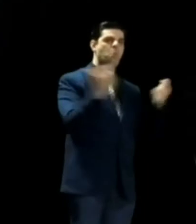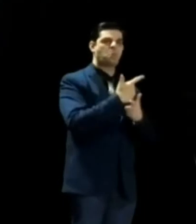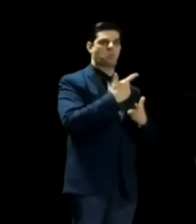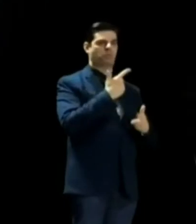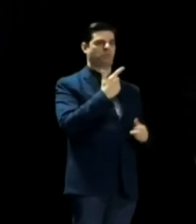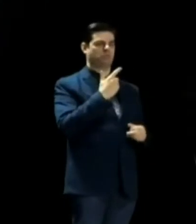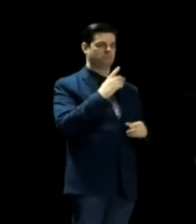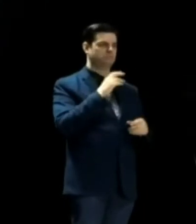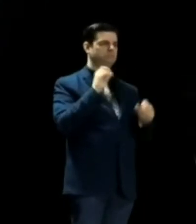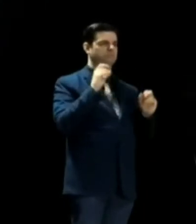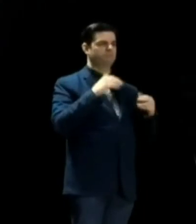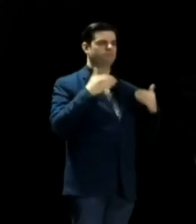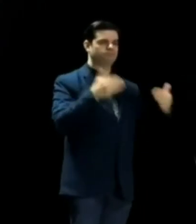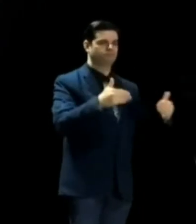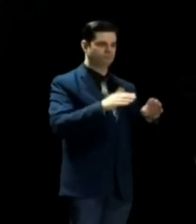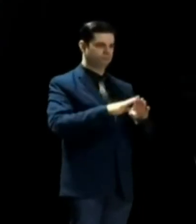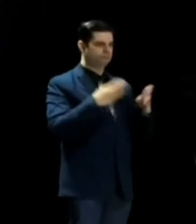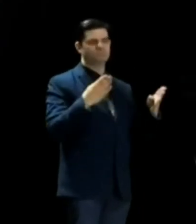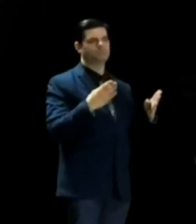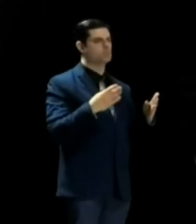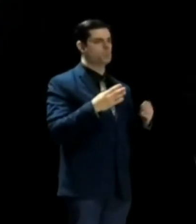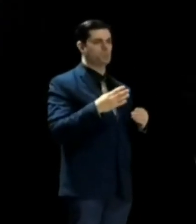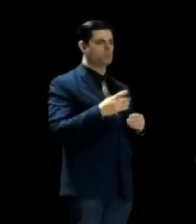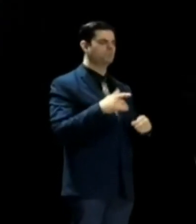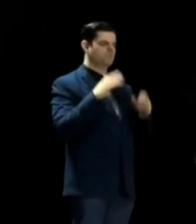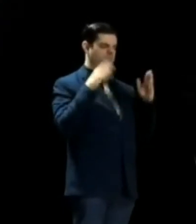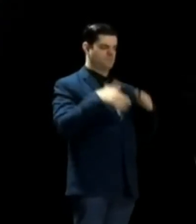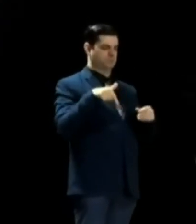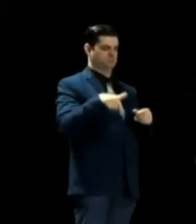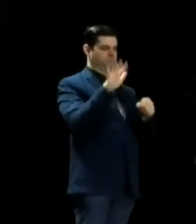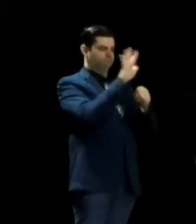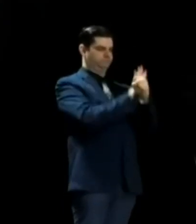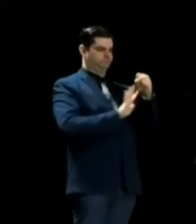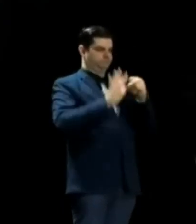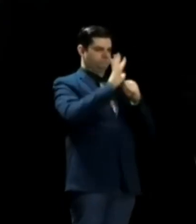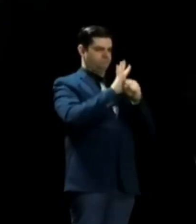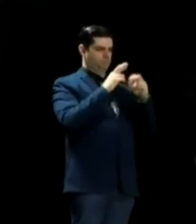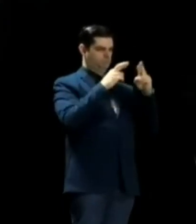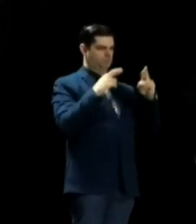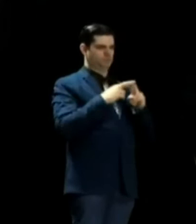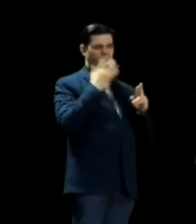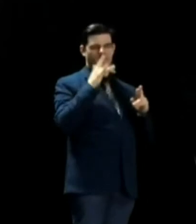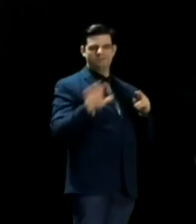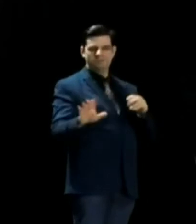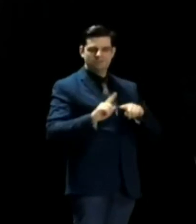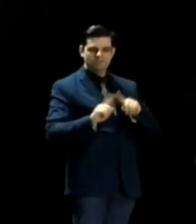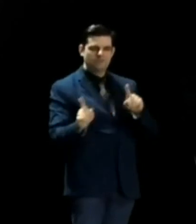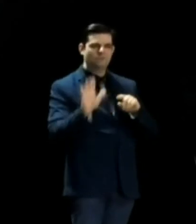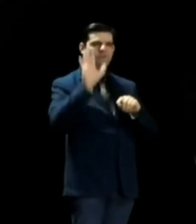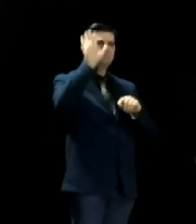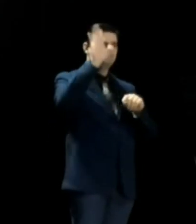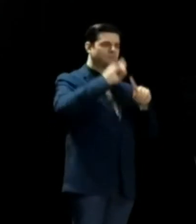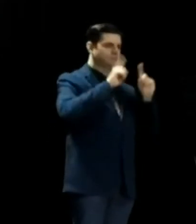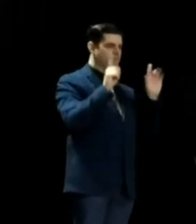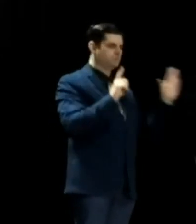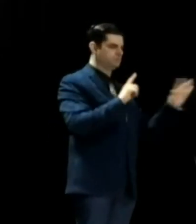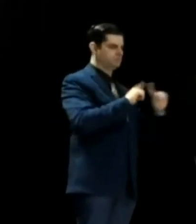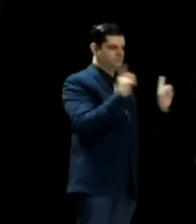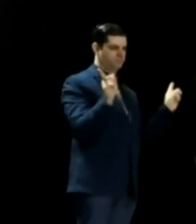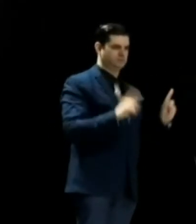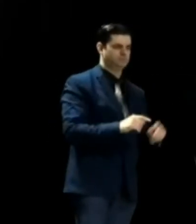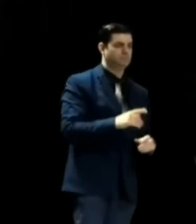build a plan. And when that plan goes is when our health departments say,